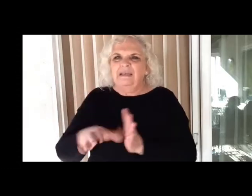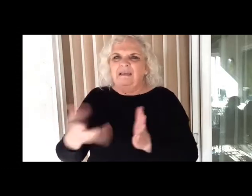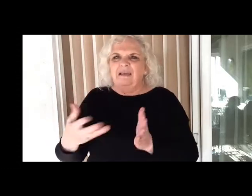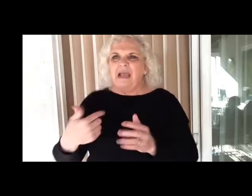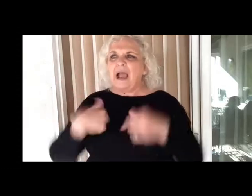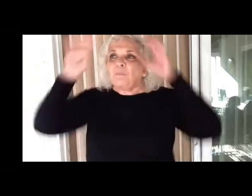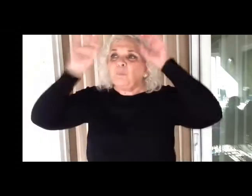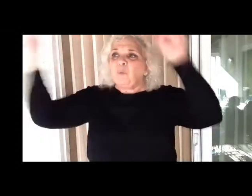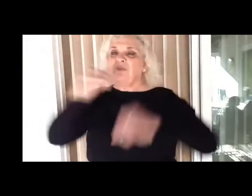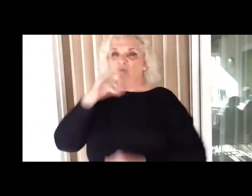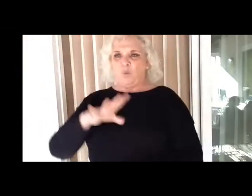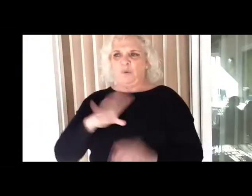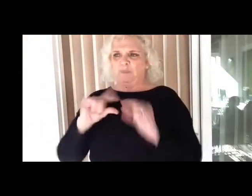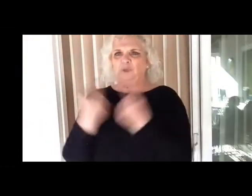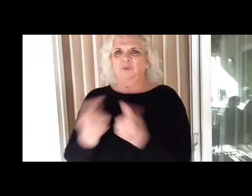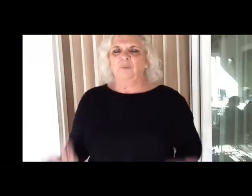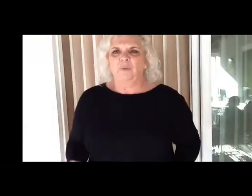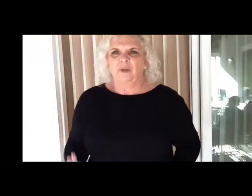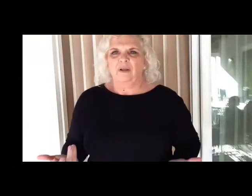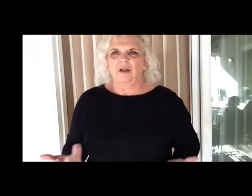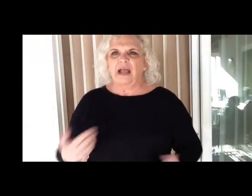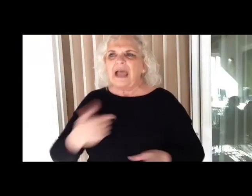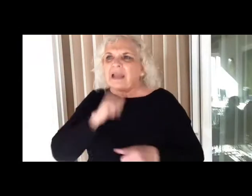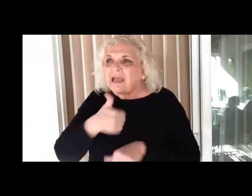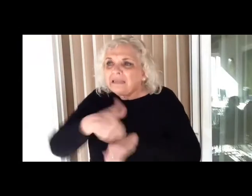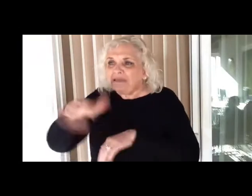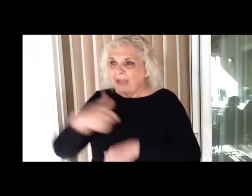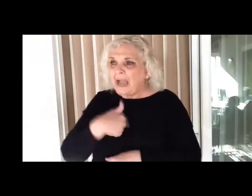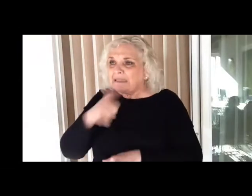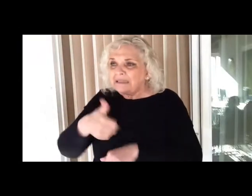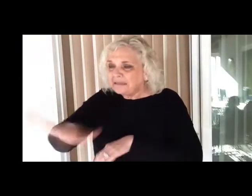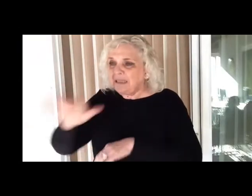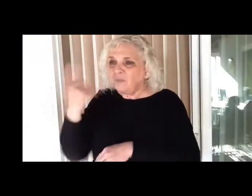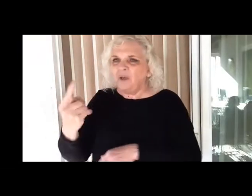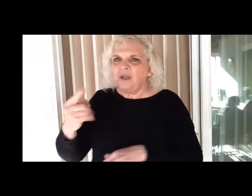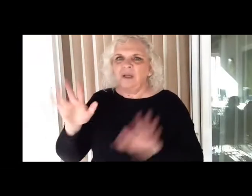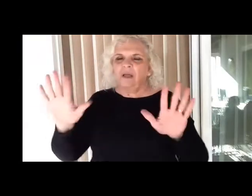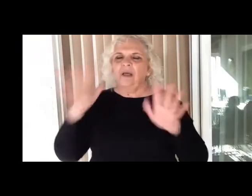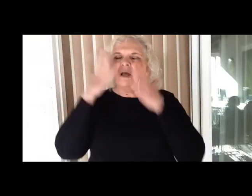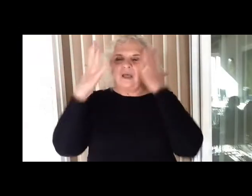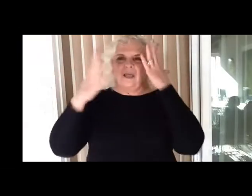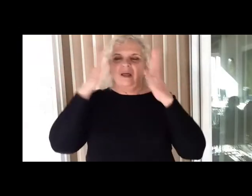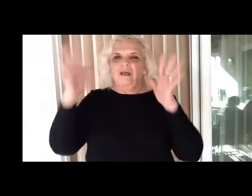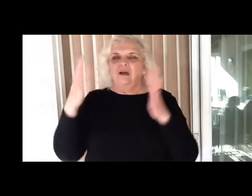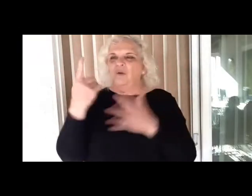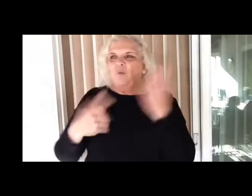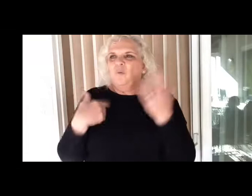president of the Women's Guild, and I haven't sent a cake. And I don't know what I'm gonna